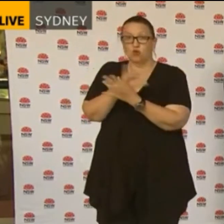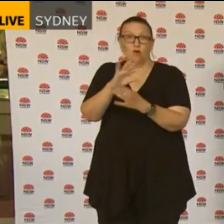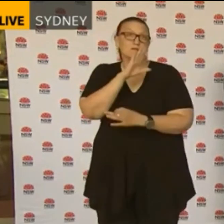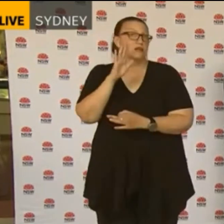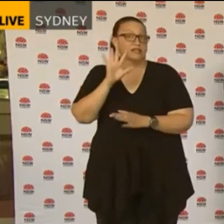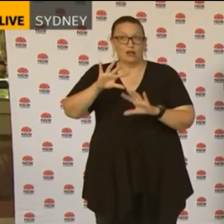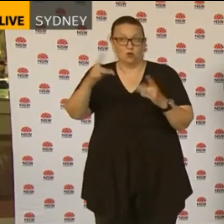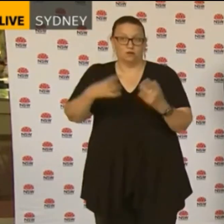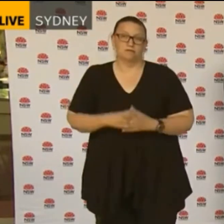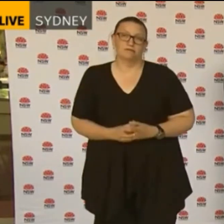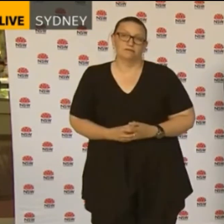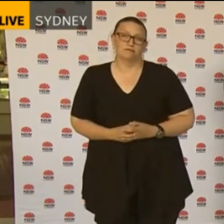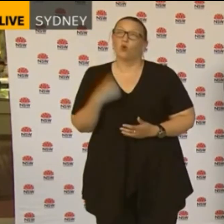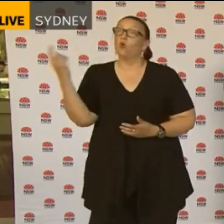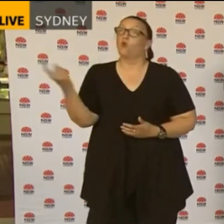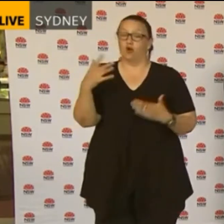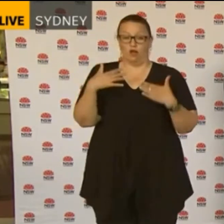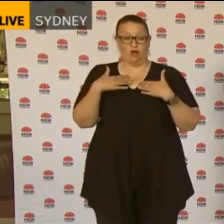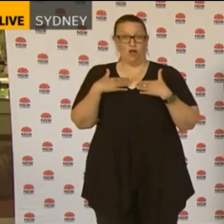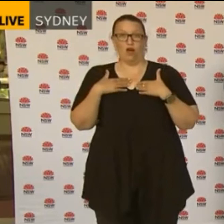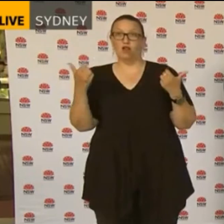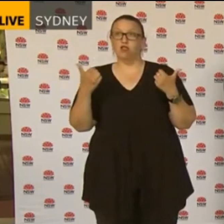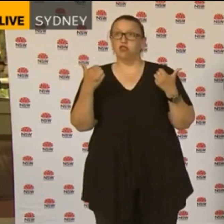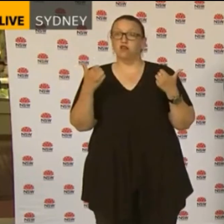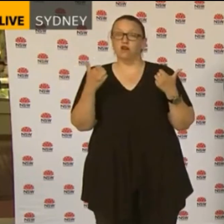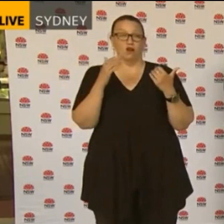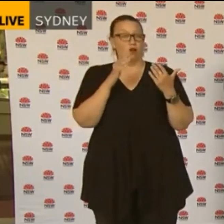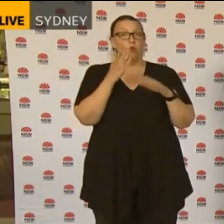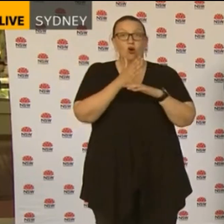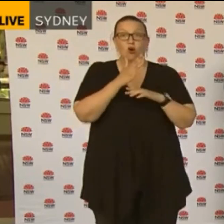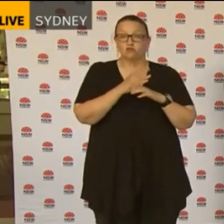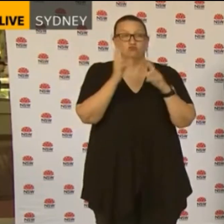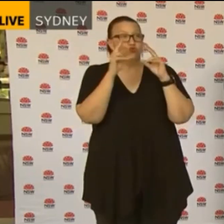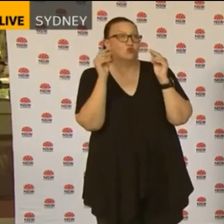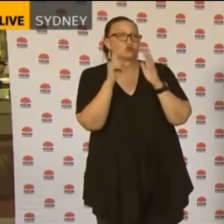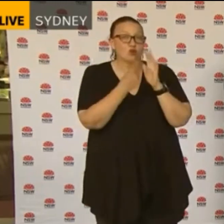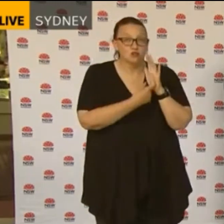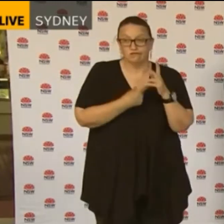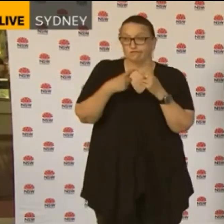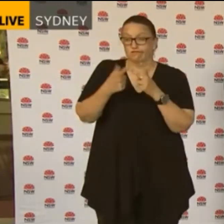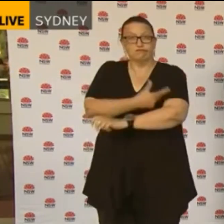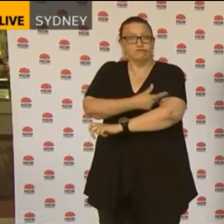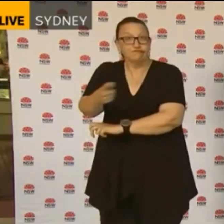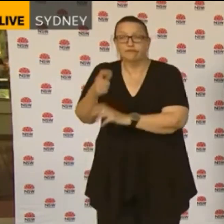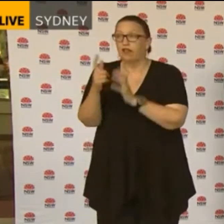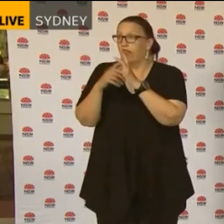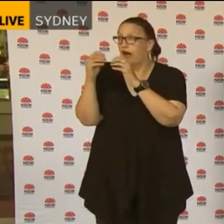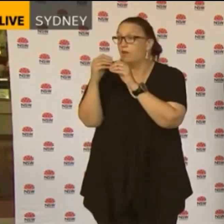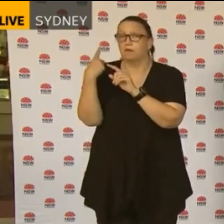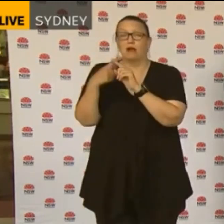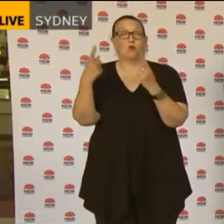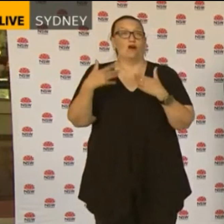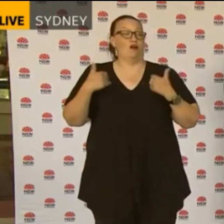forward and getting the results we have to date. And I know that this time of year was extremely stressful for all of us in dealing with these